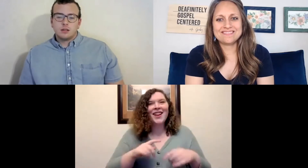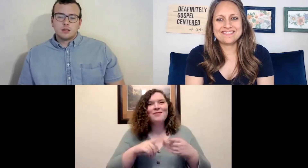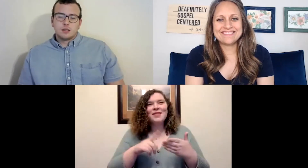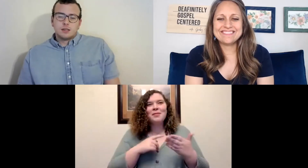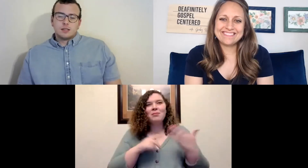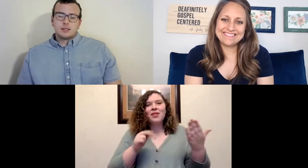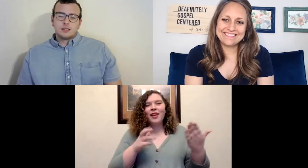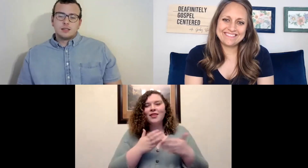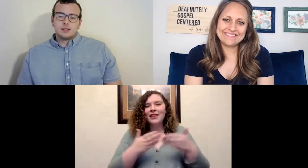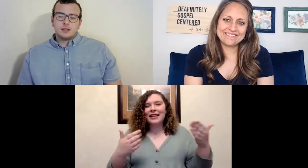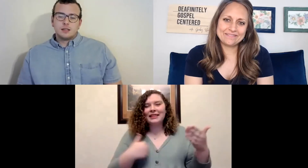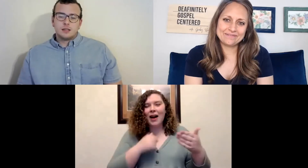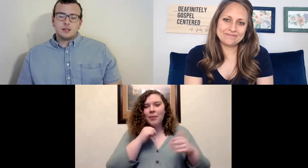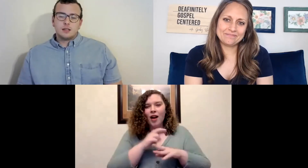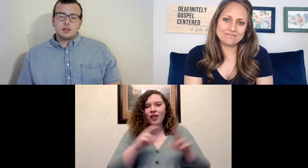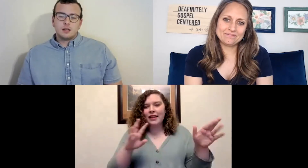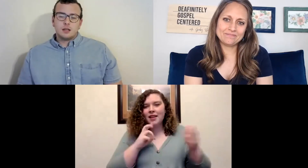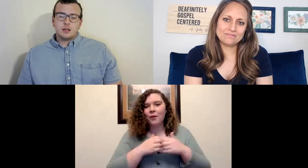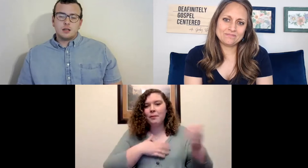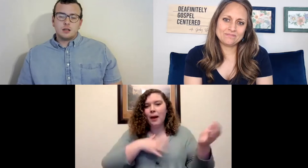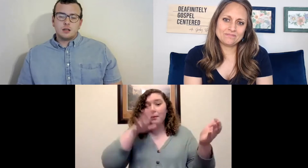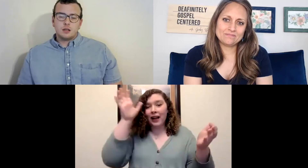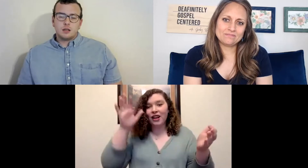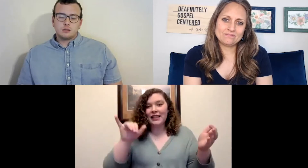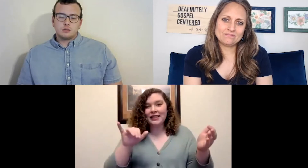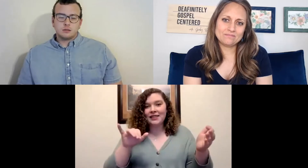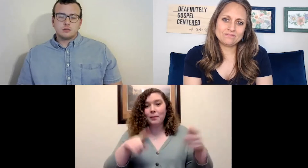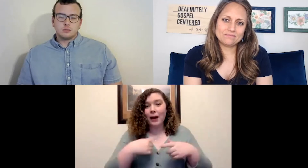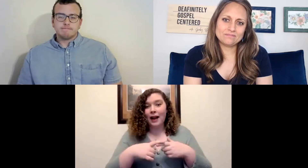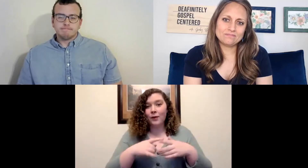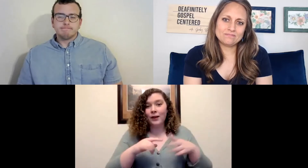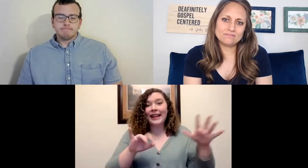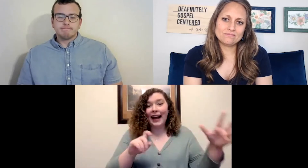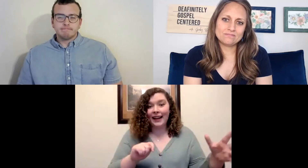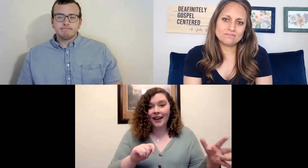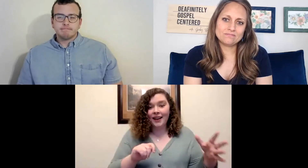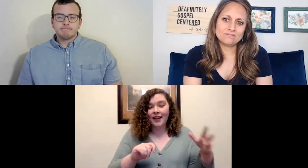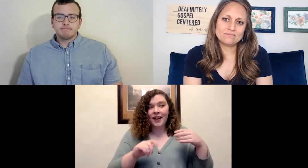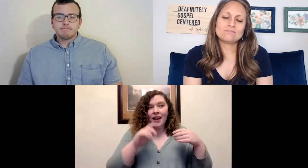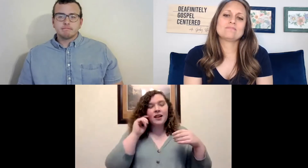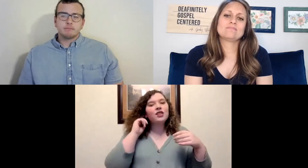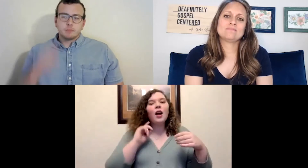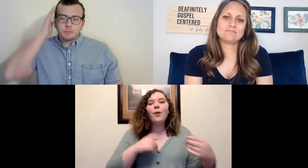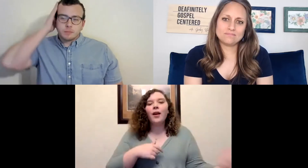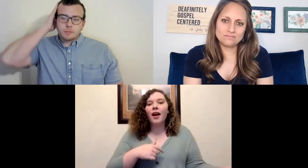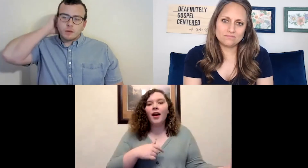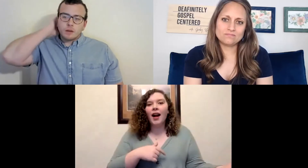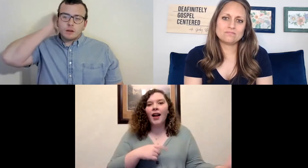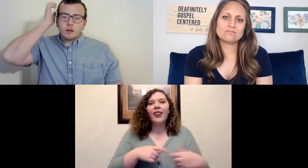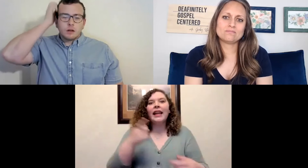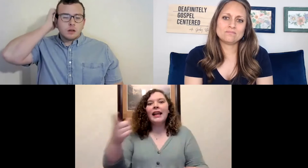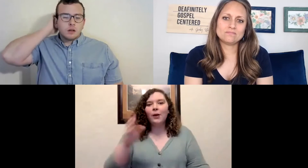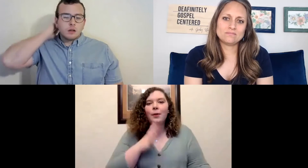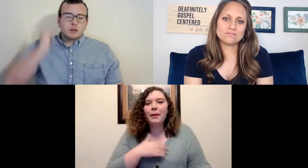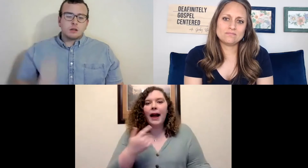or at least I hope that the same is true for Dakota, but oftentimes I'll go through things and I'm not ready to talk about those things with my parents